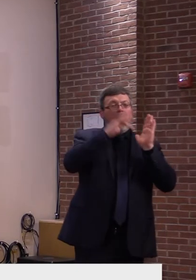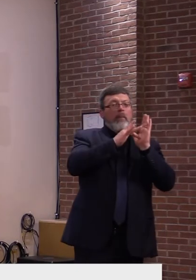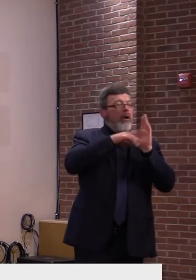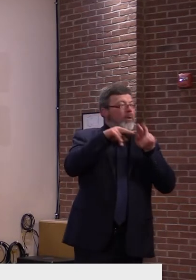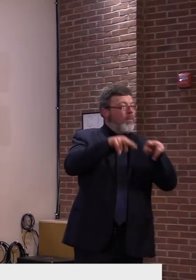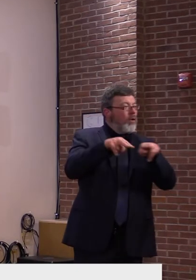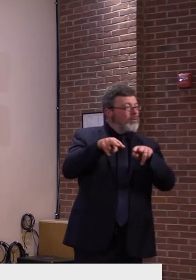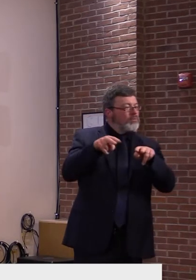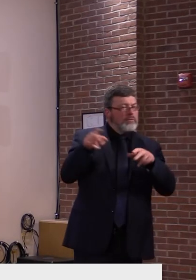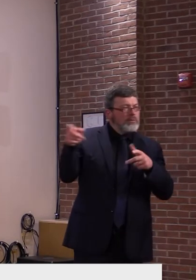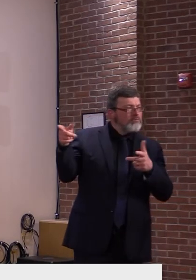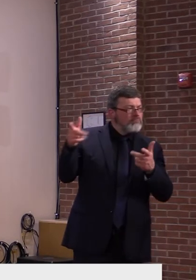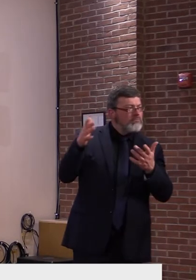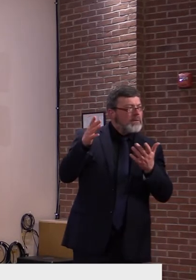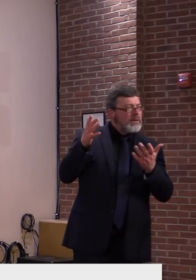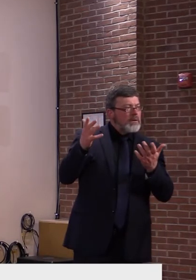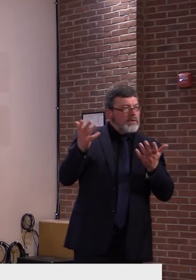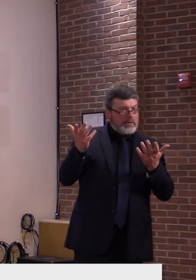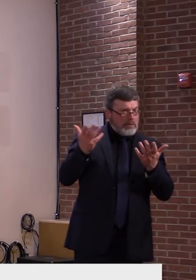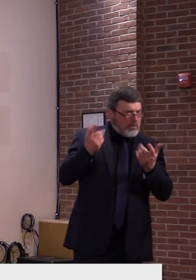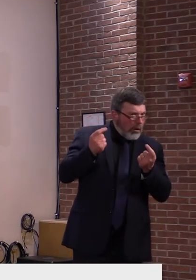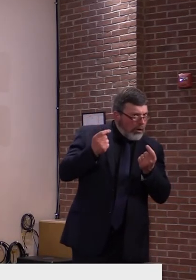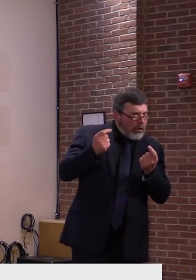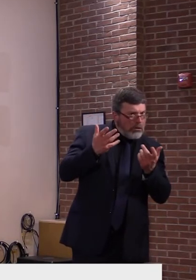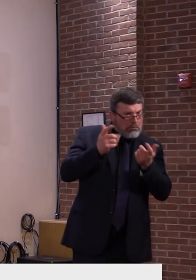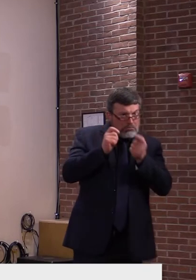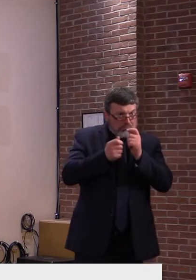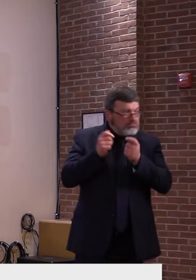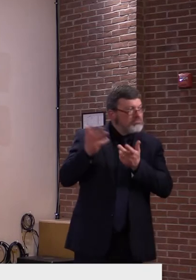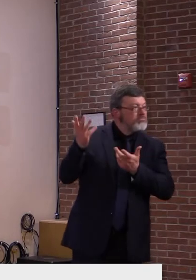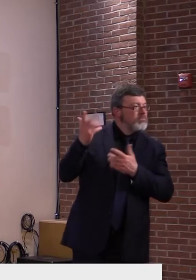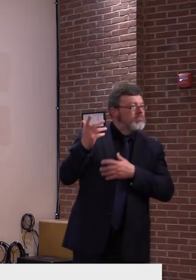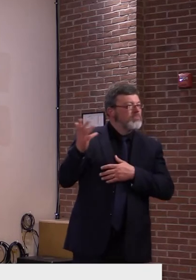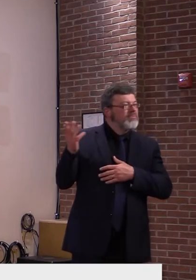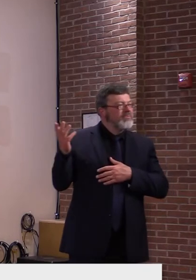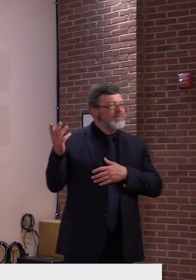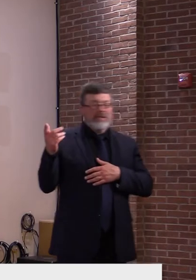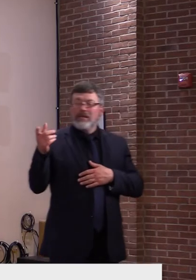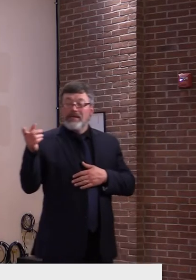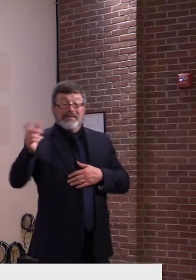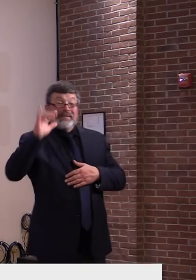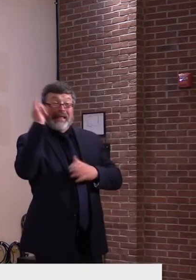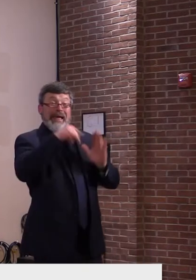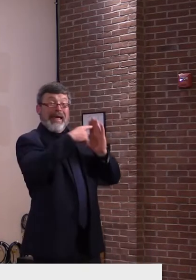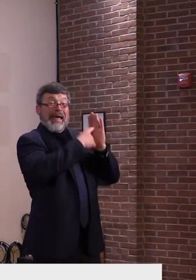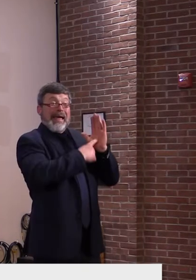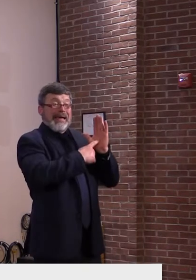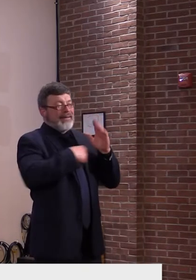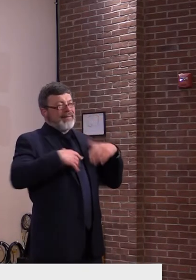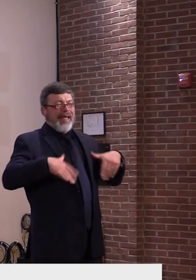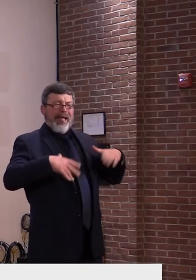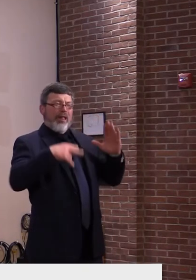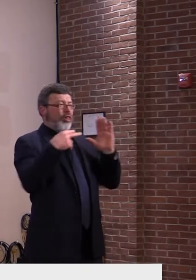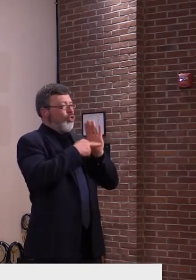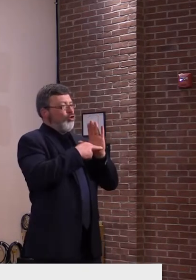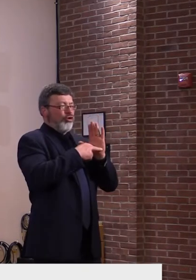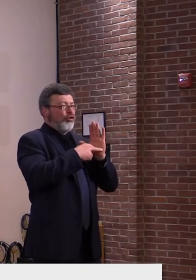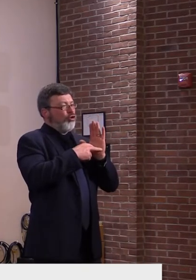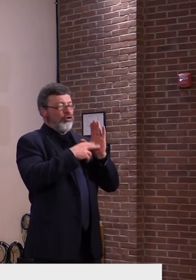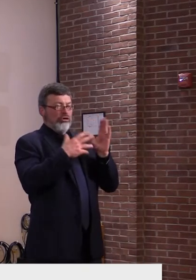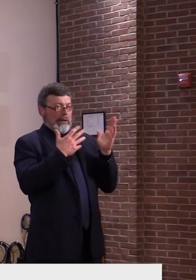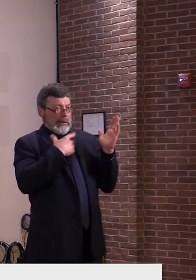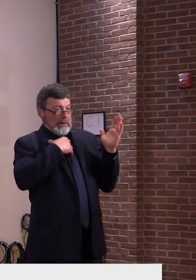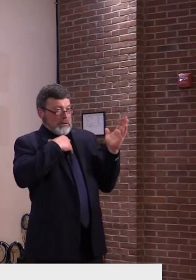my answer is about the same. I haven't seen the bill, but I fully expect if there's no technical problems with it to sign it.